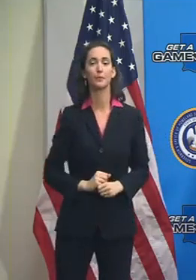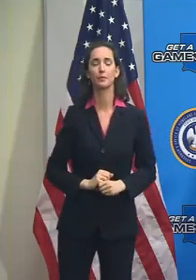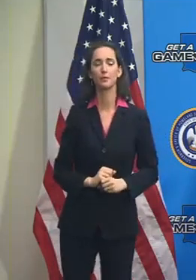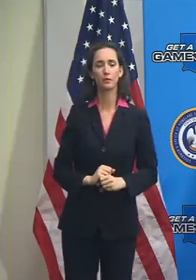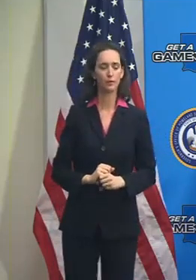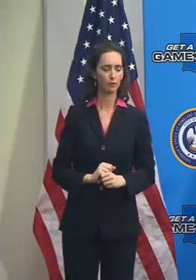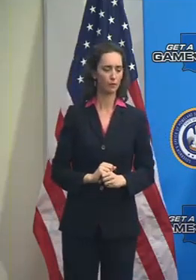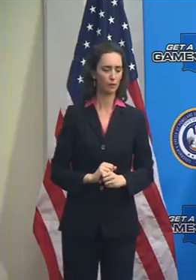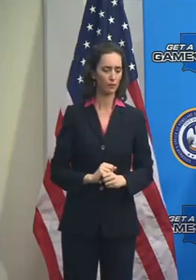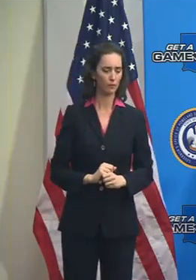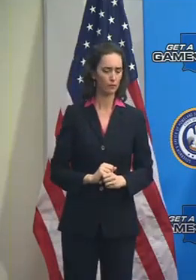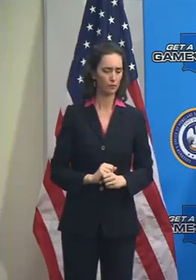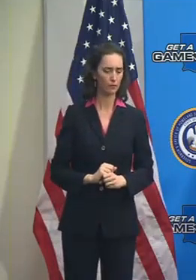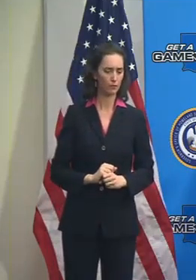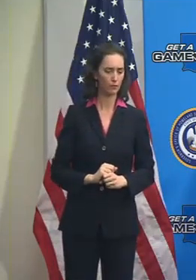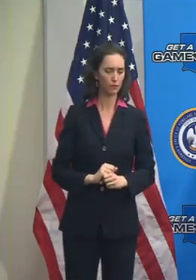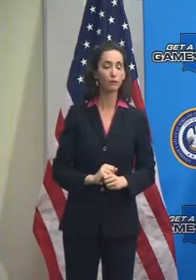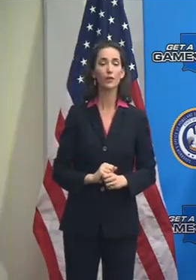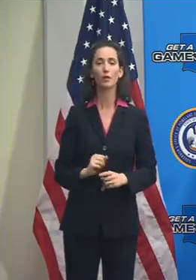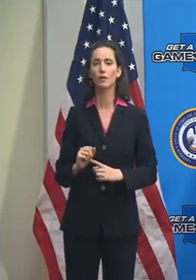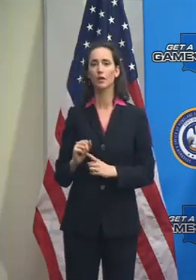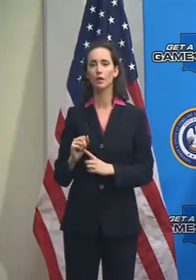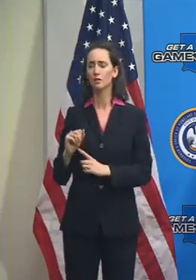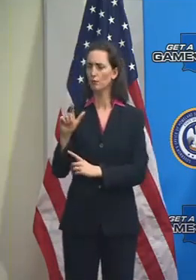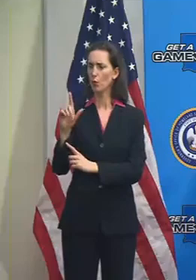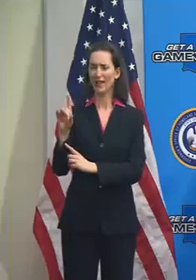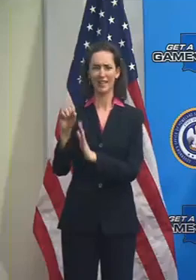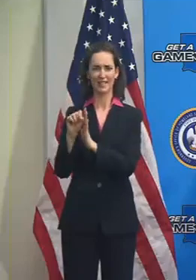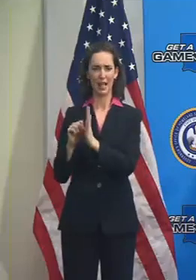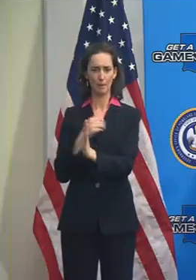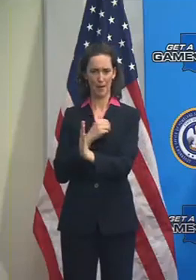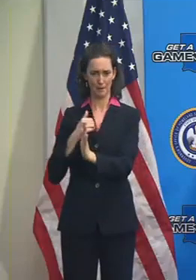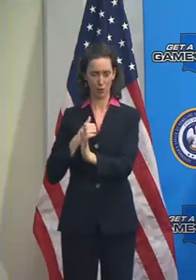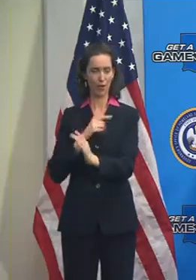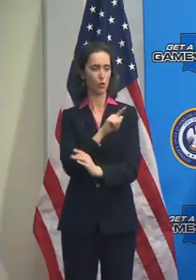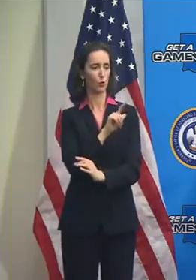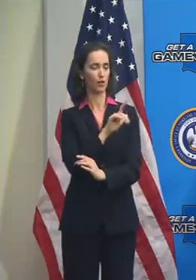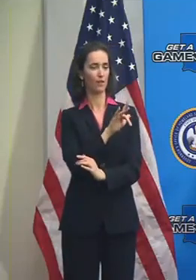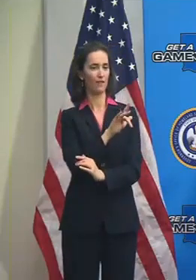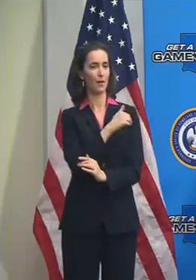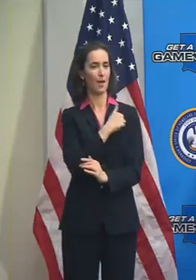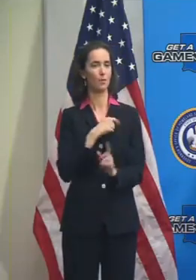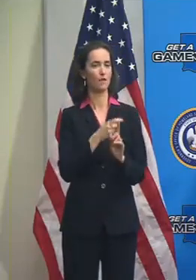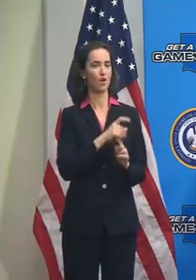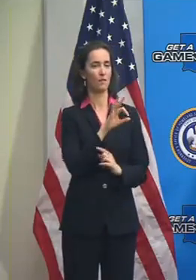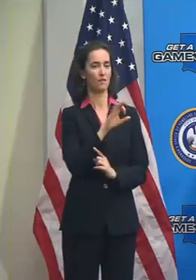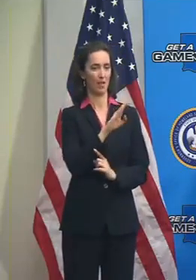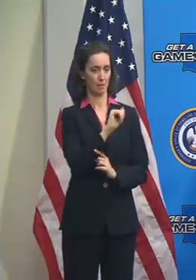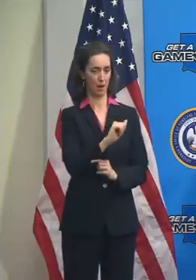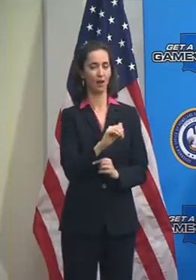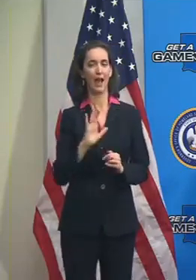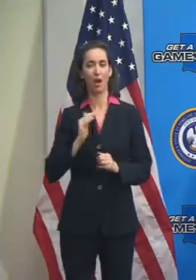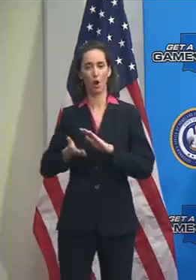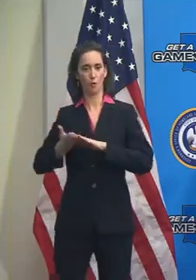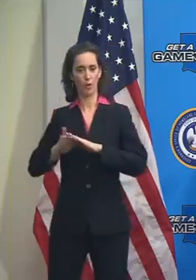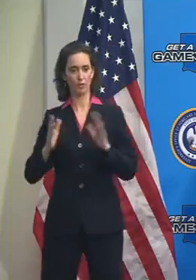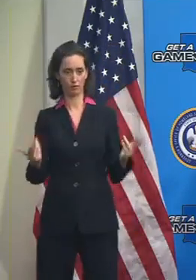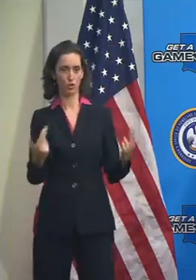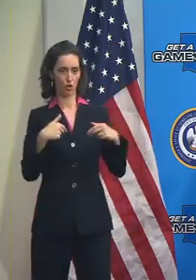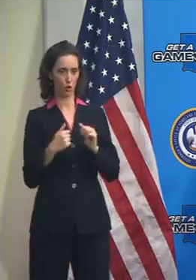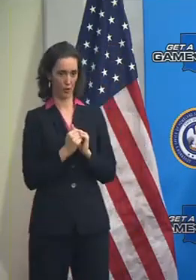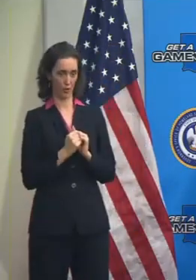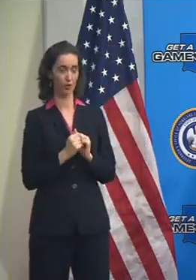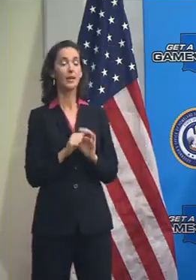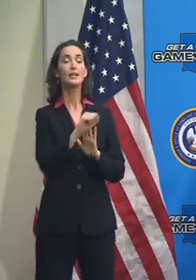is operational with 28 state members and 35 members from FEMA who will be joining our operations. The State